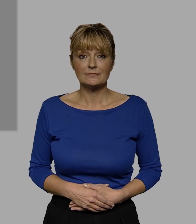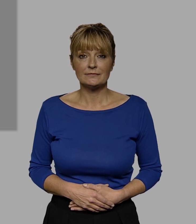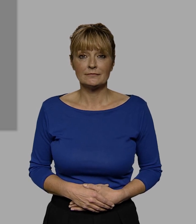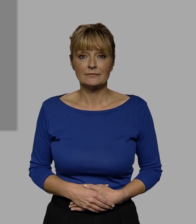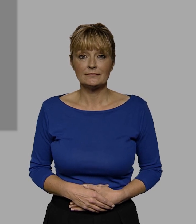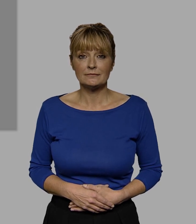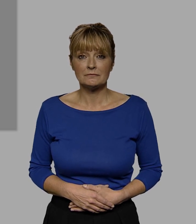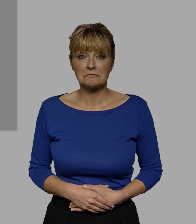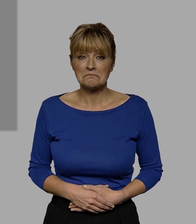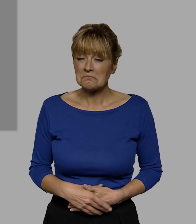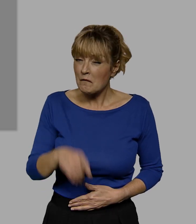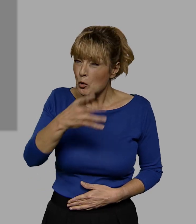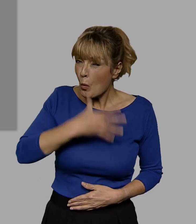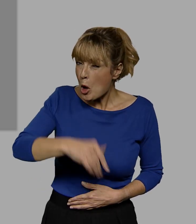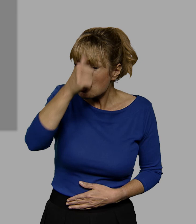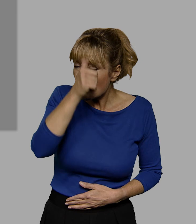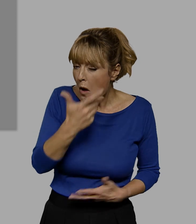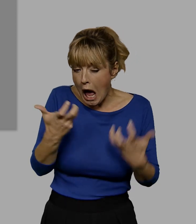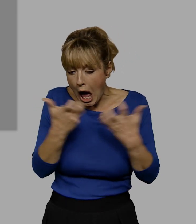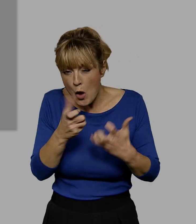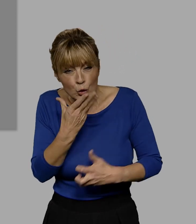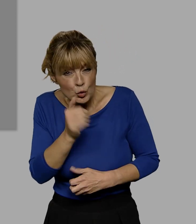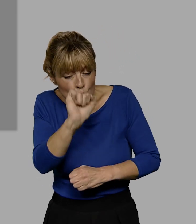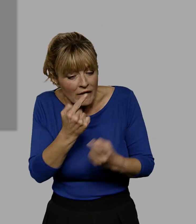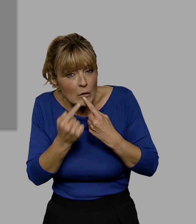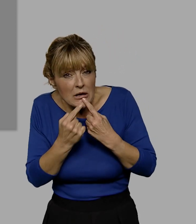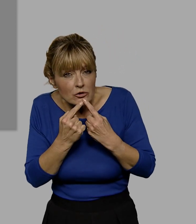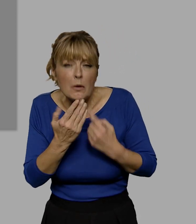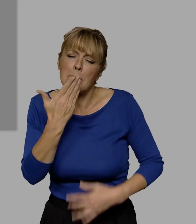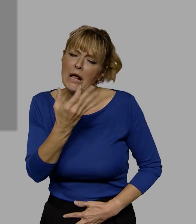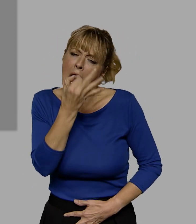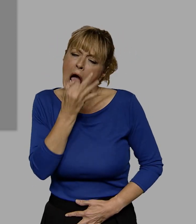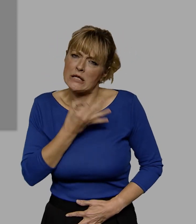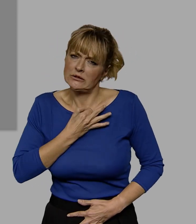If you want to know more about how we will handle your information, please ask us.